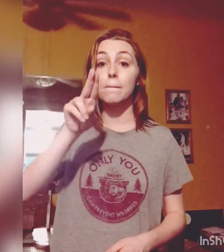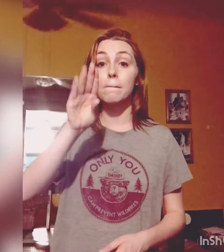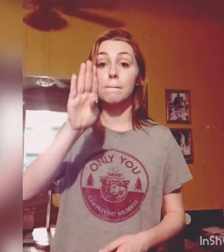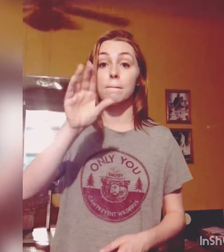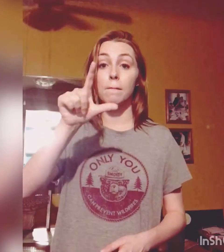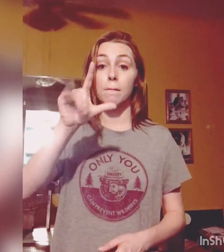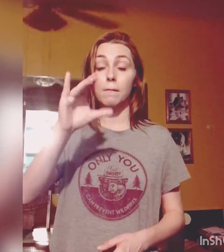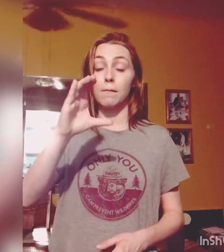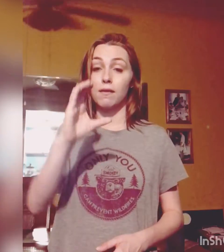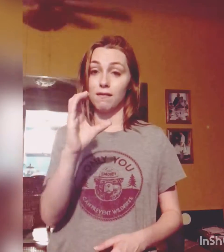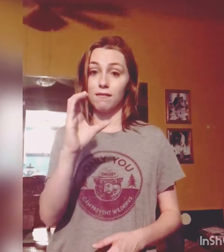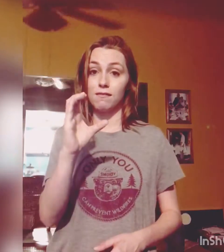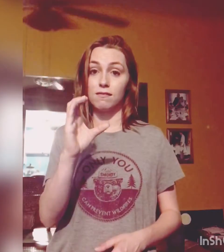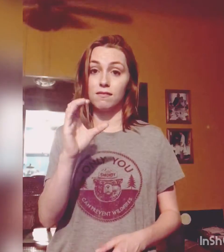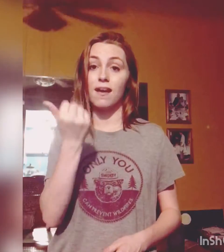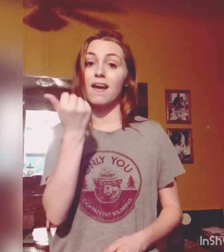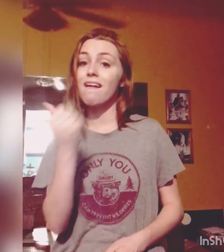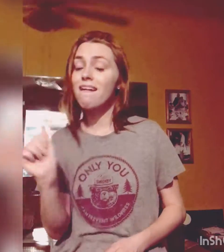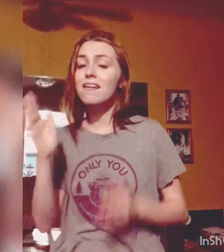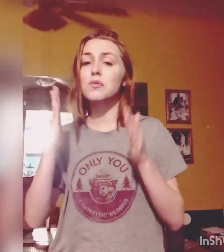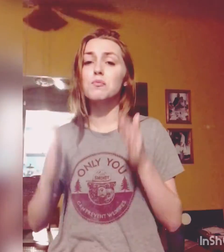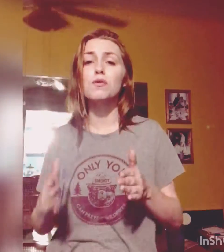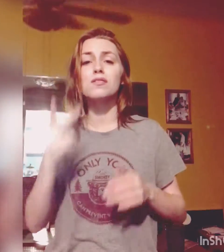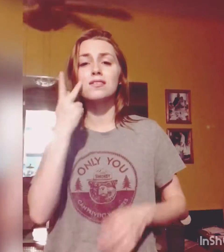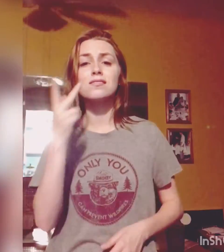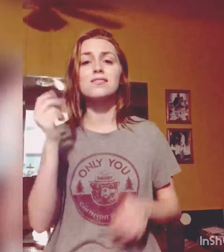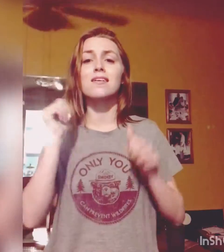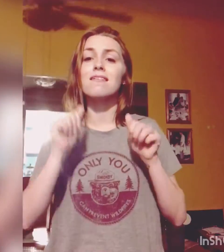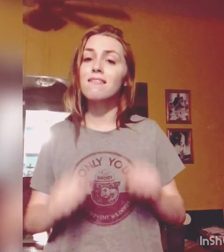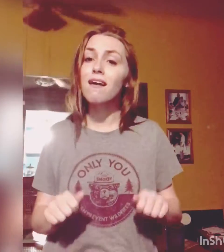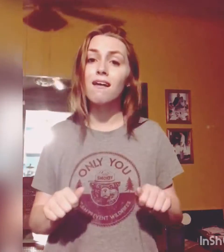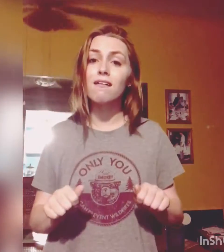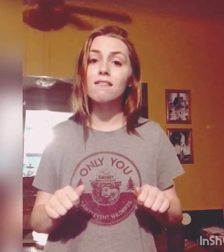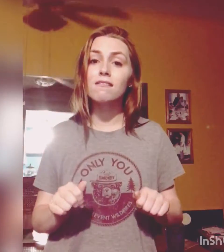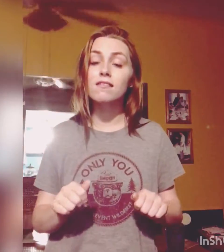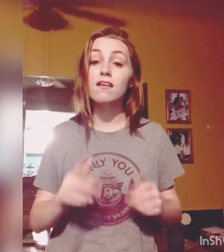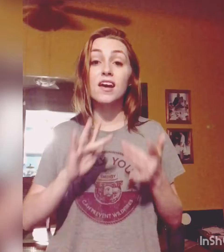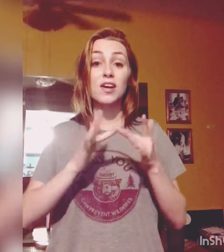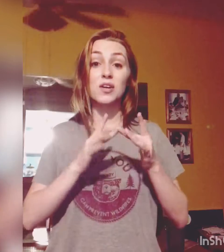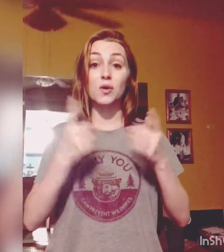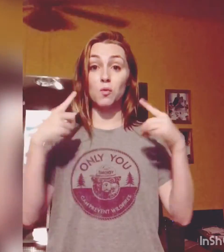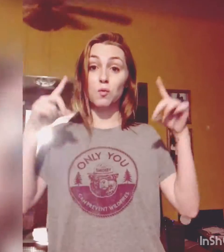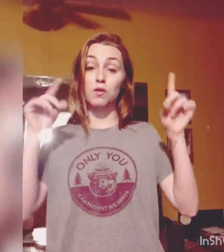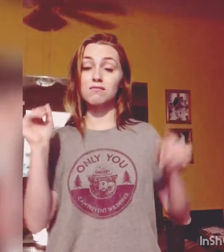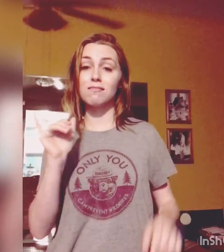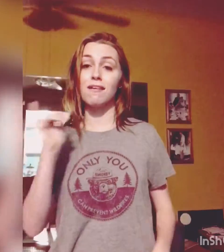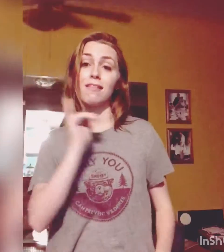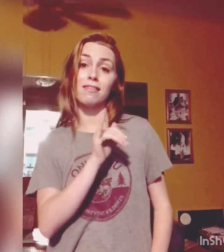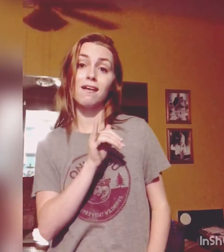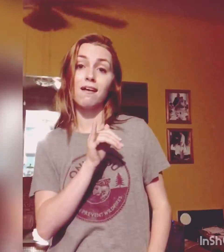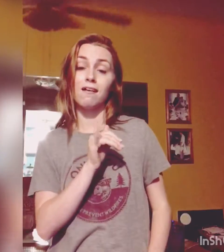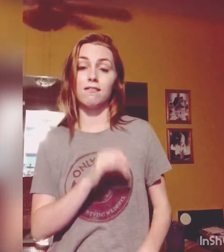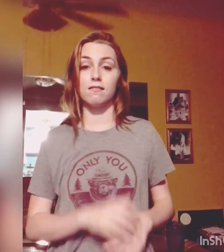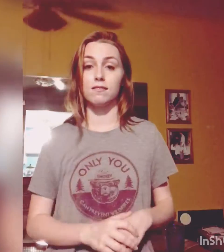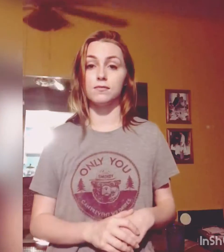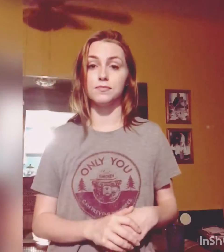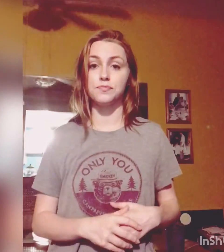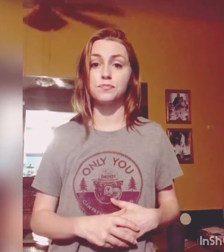attention based on what we give our attention to. That's how the media works now. There's all these hidden algorithms that decide what you see more